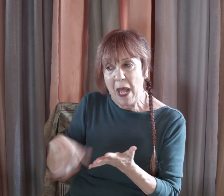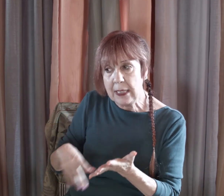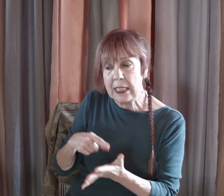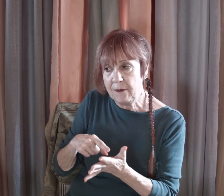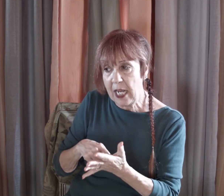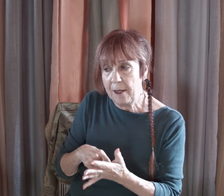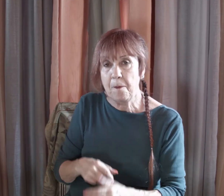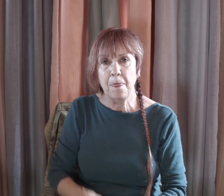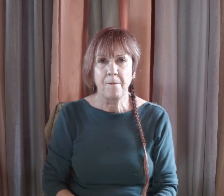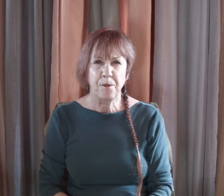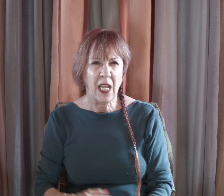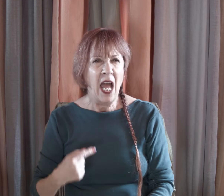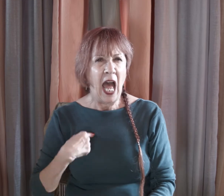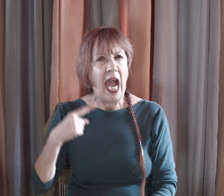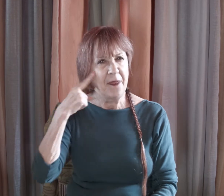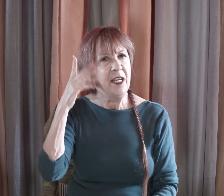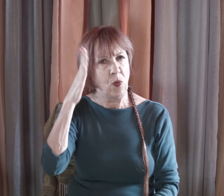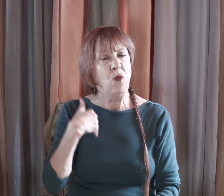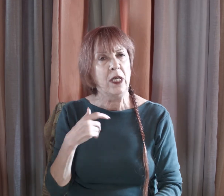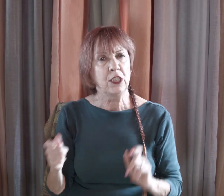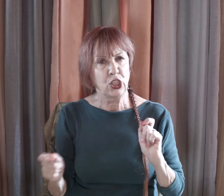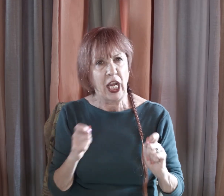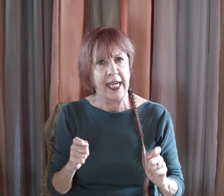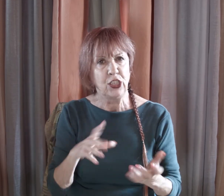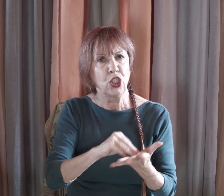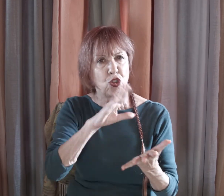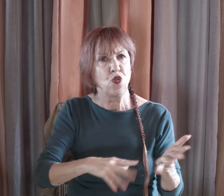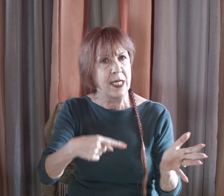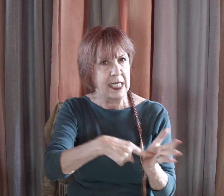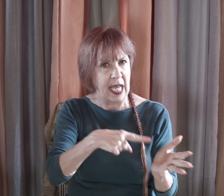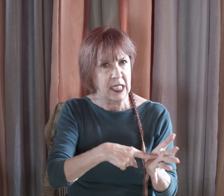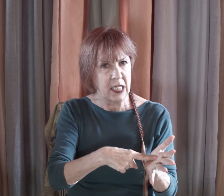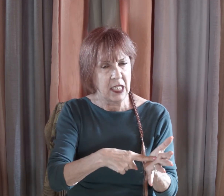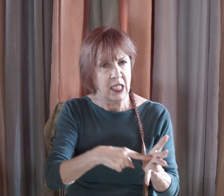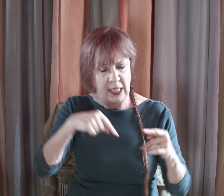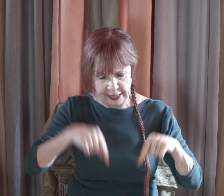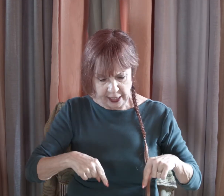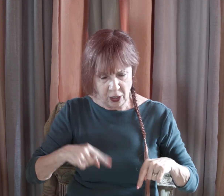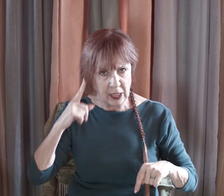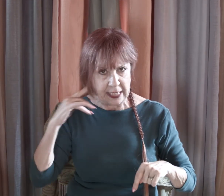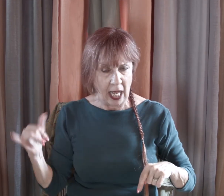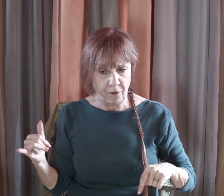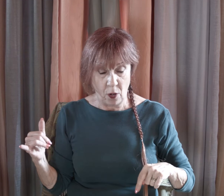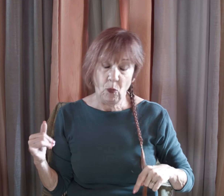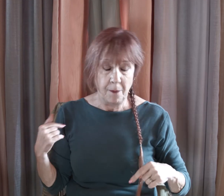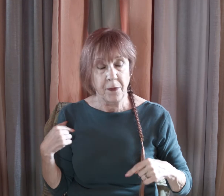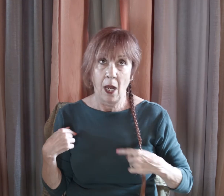I think that we're going to make a move on student debt. I do think so. We in California, until the pandemic